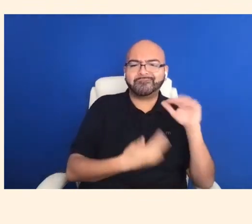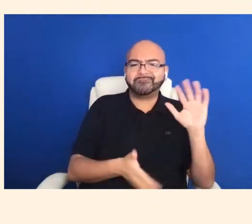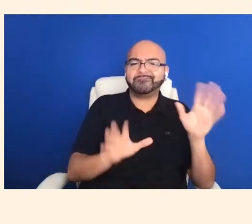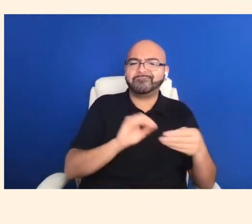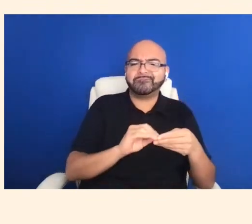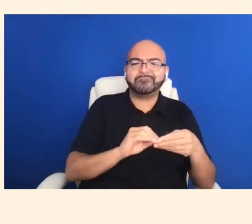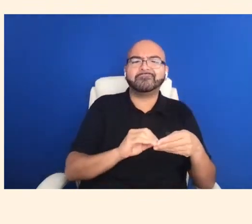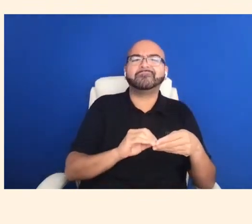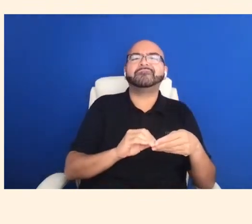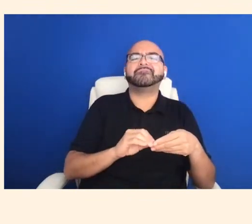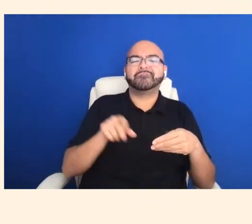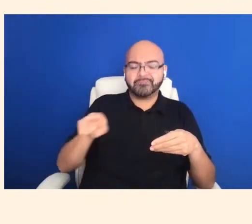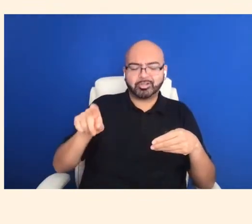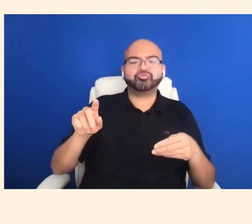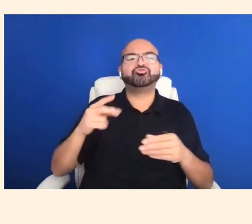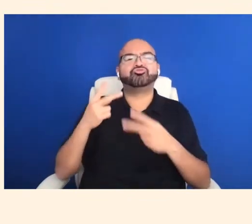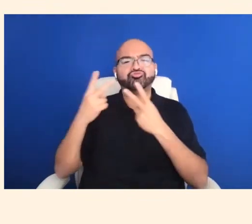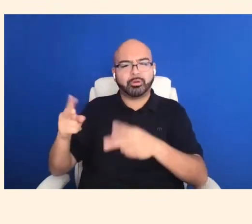4 housing projects,